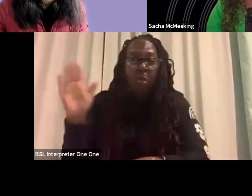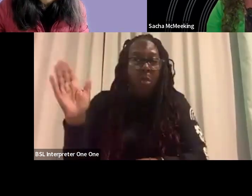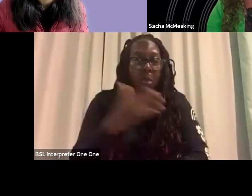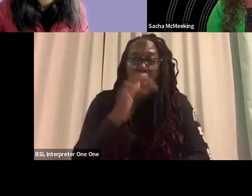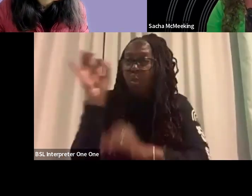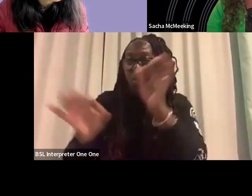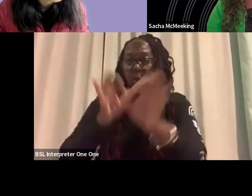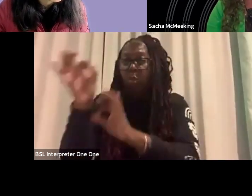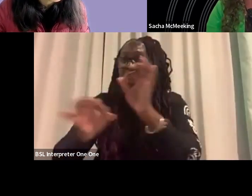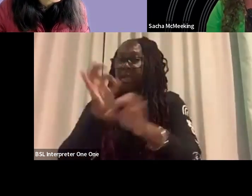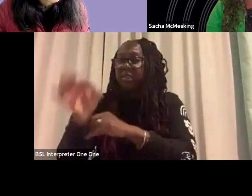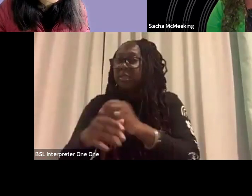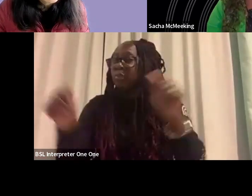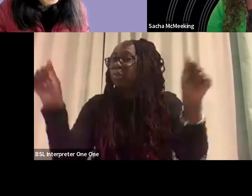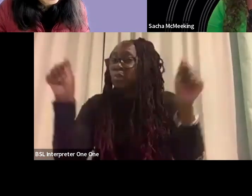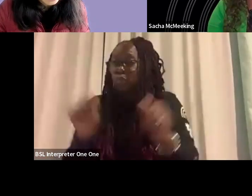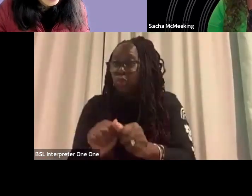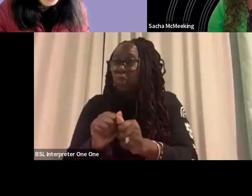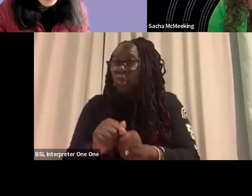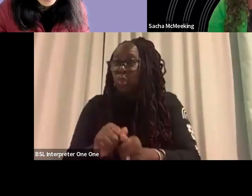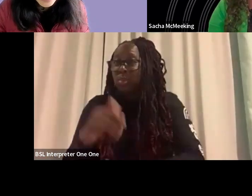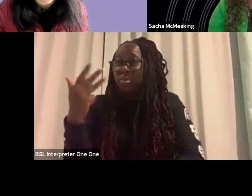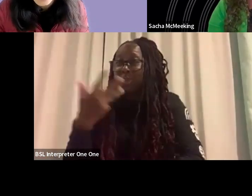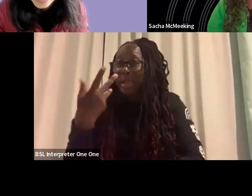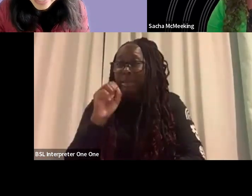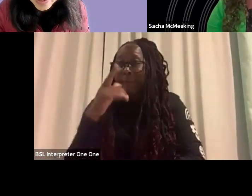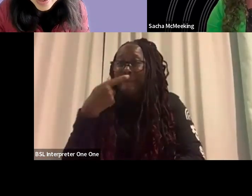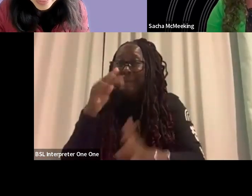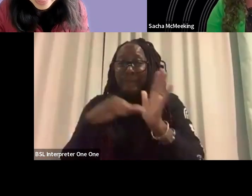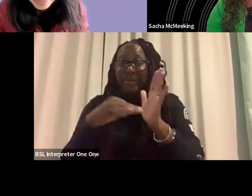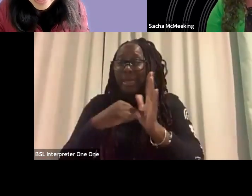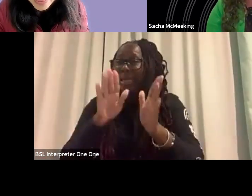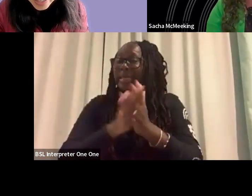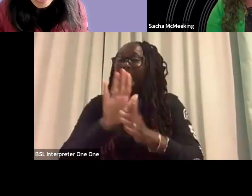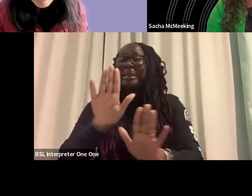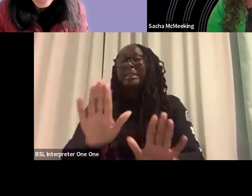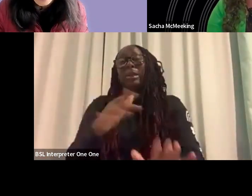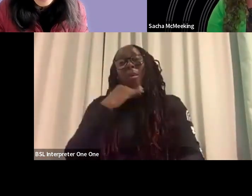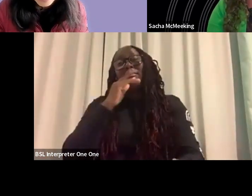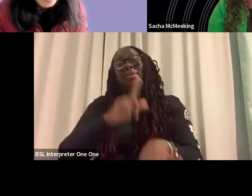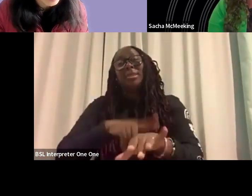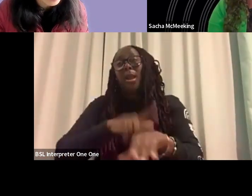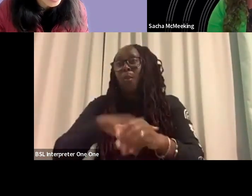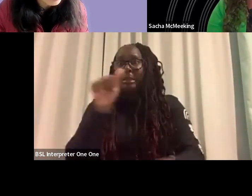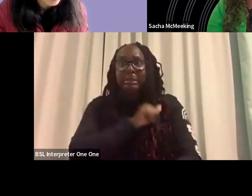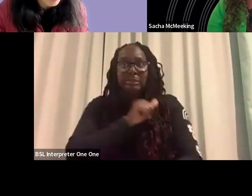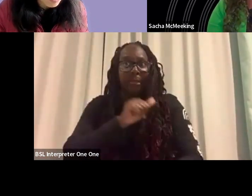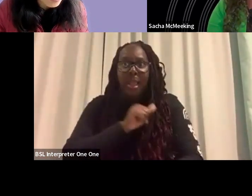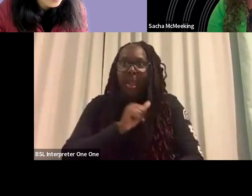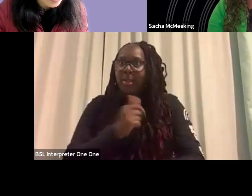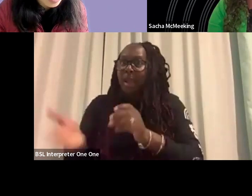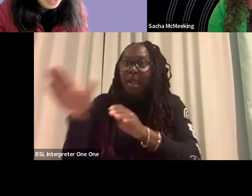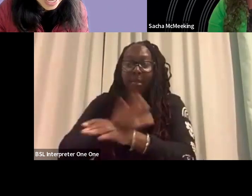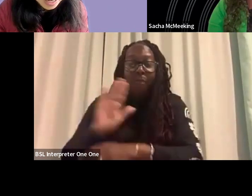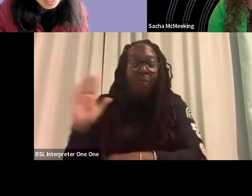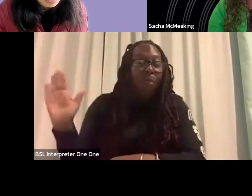questions, and it's a really short 90 minutes. As I said, we would not expecting that we'll be able to cover